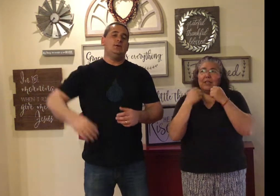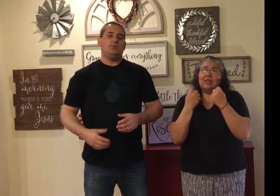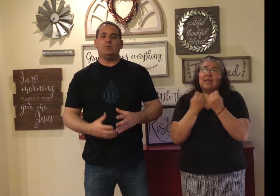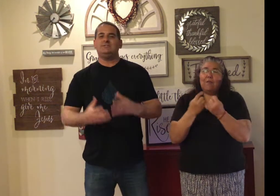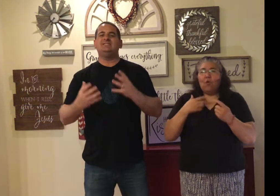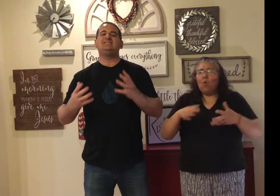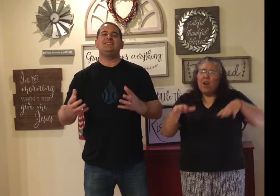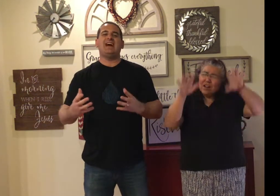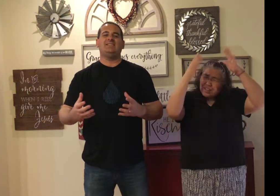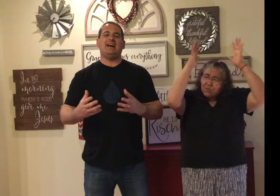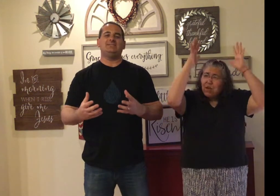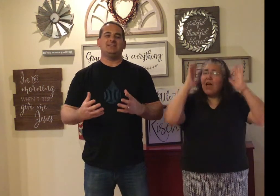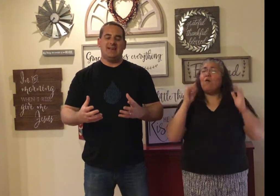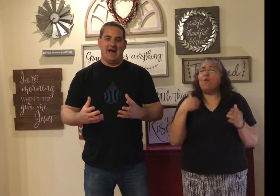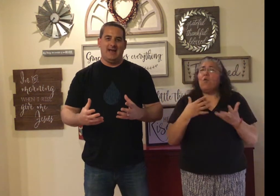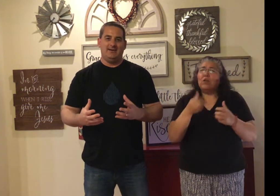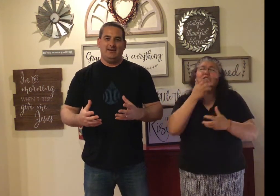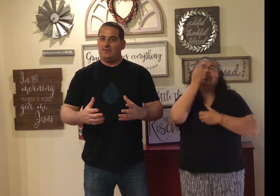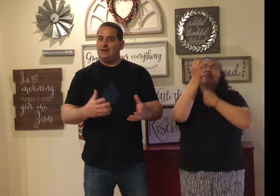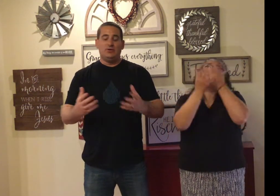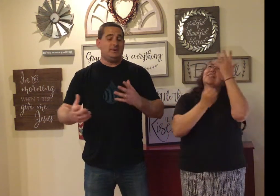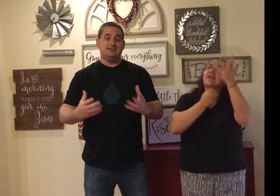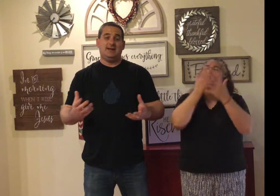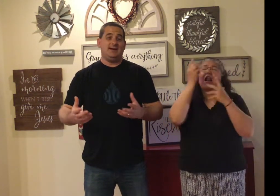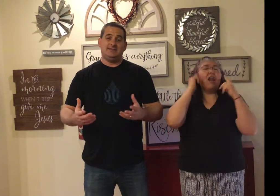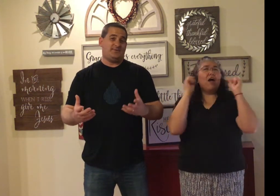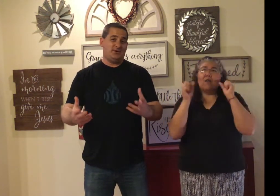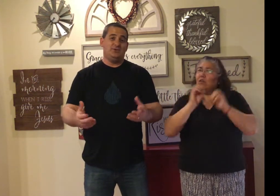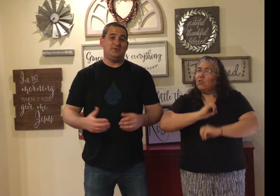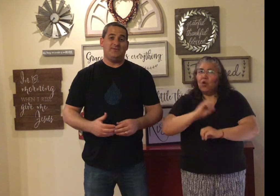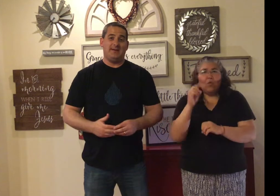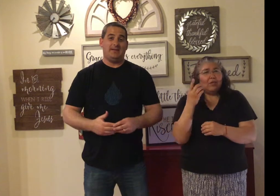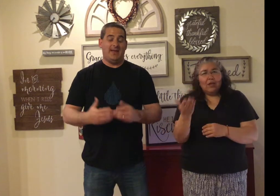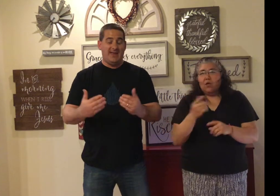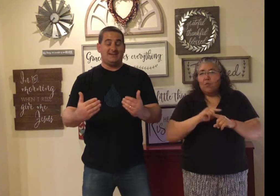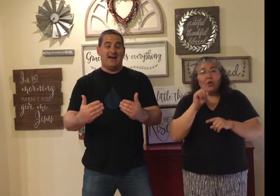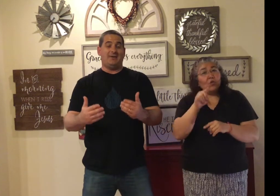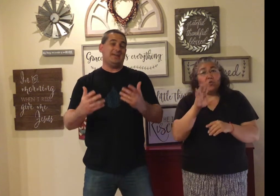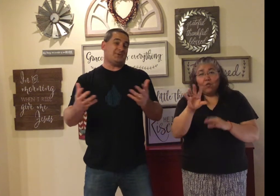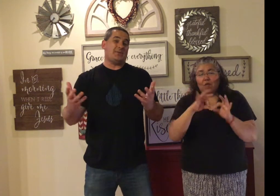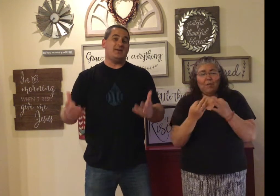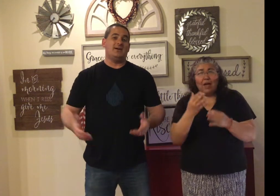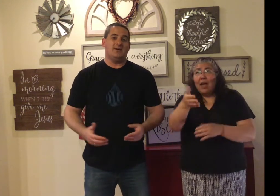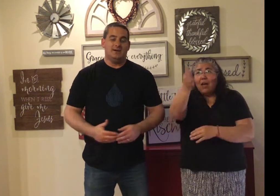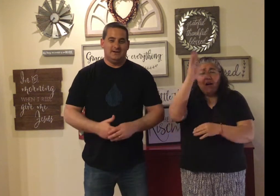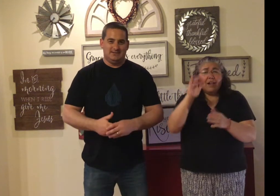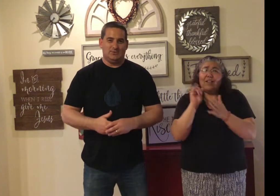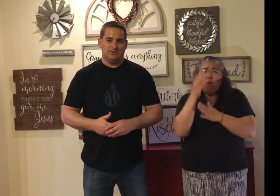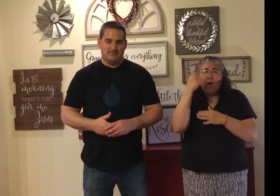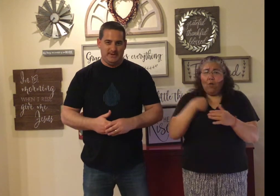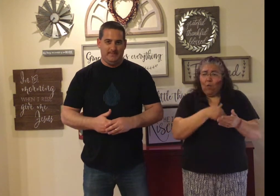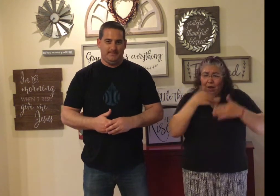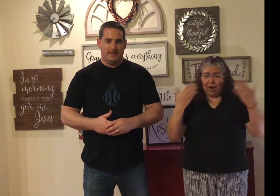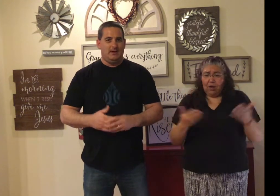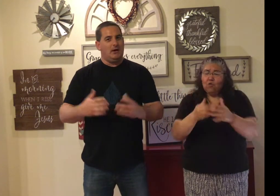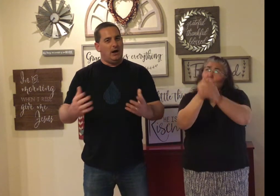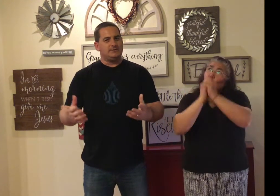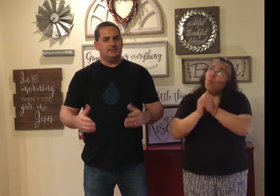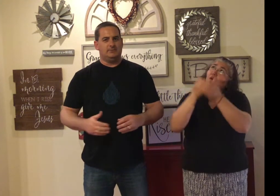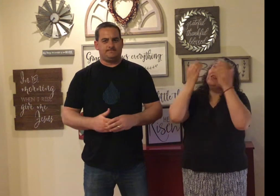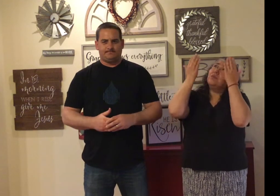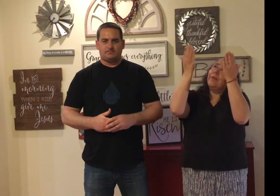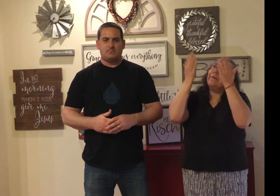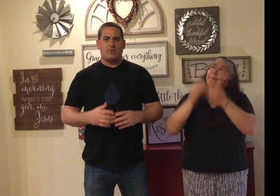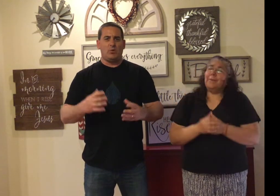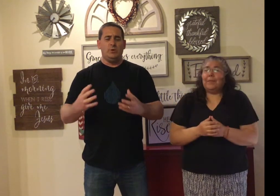hands. We want you to sing out loud to God. Right? Nobody's there except for you and your family and God. That's why we're here, is to worship Him.